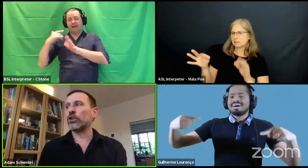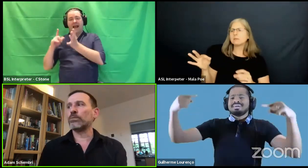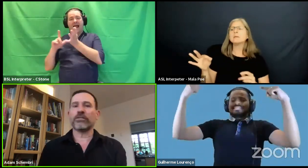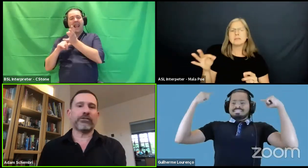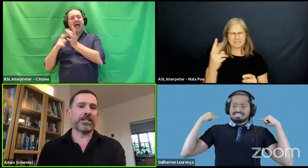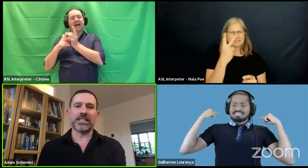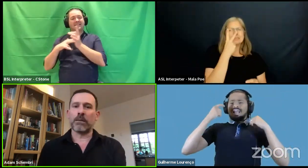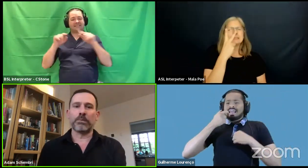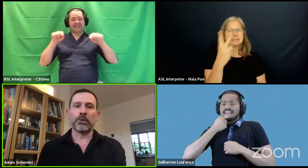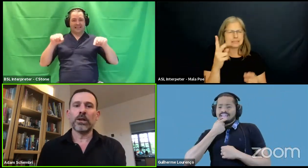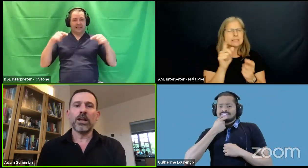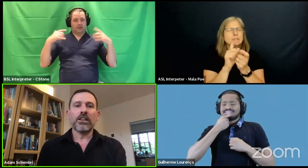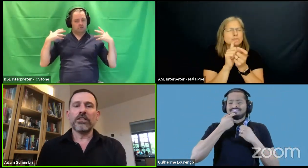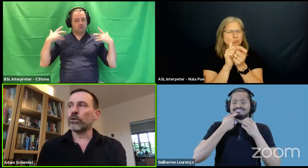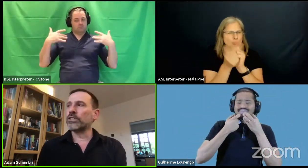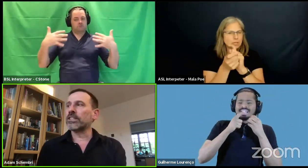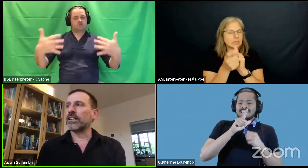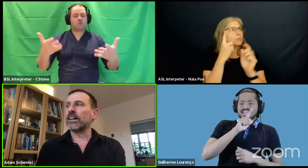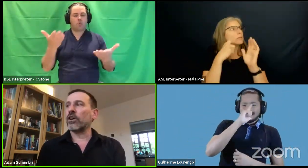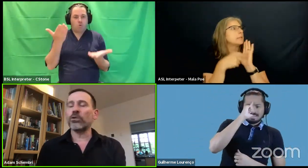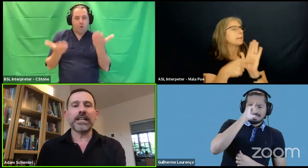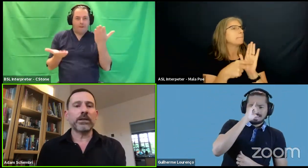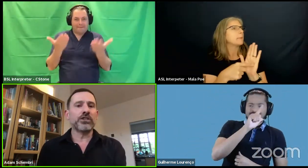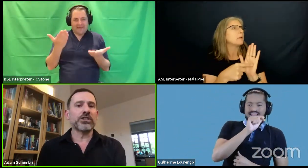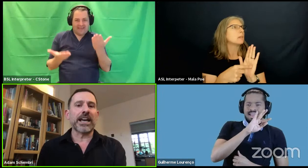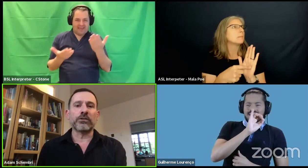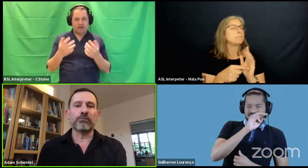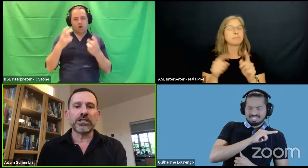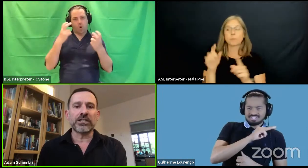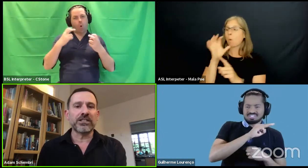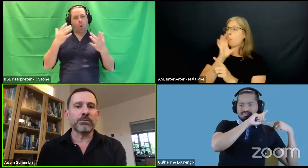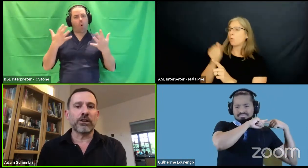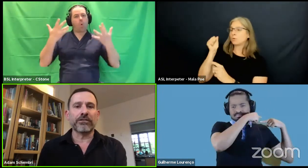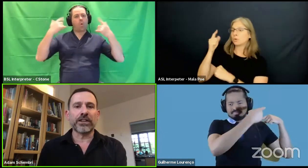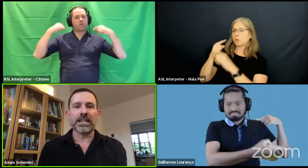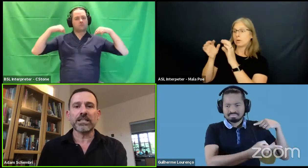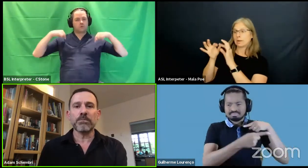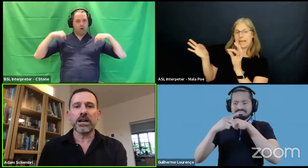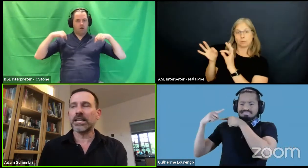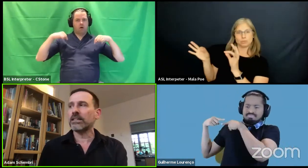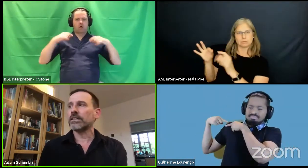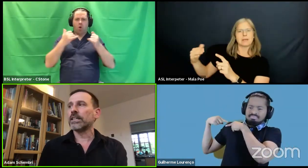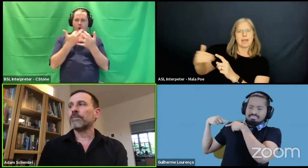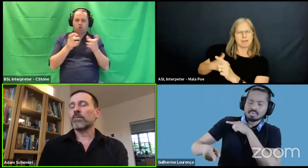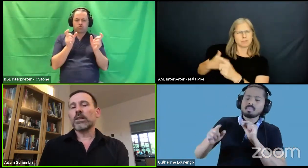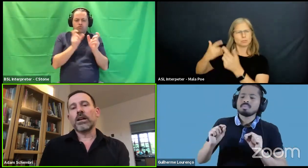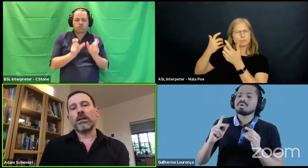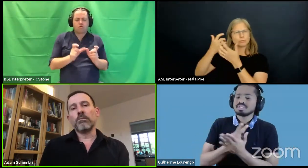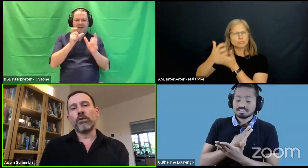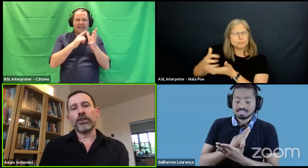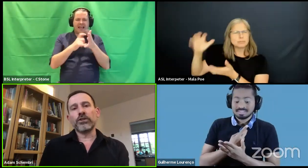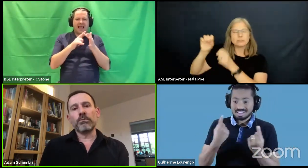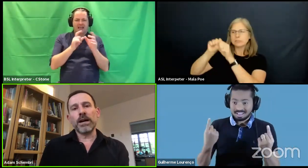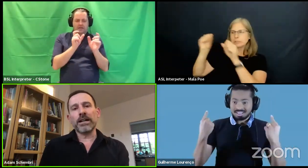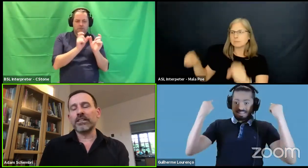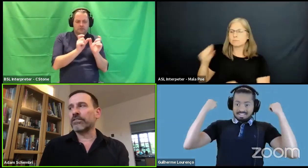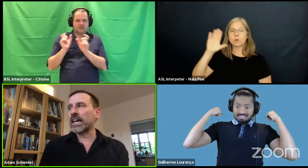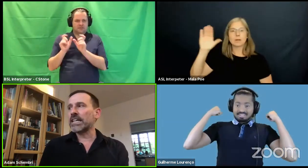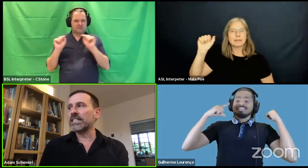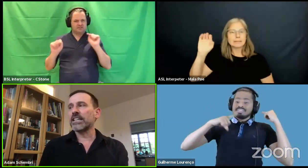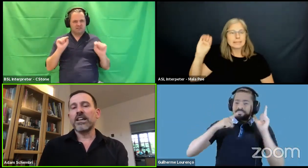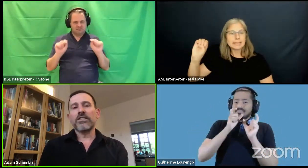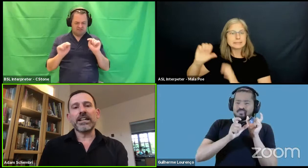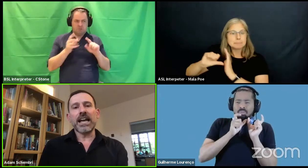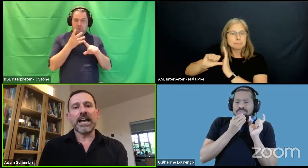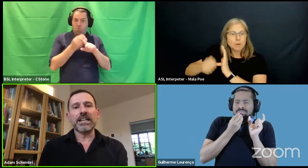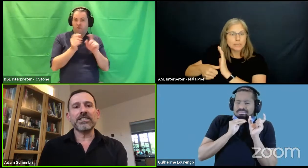in terms of, for example, those older languages had a rich system of case marking, morphological marking of